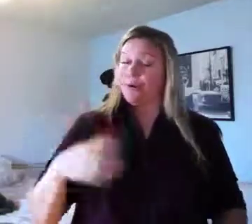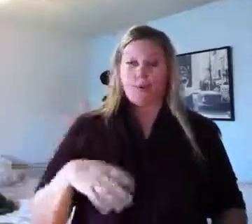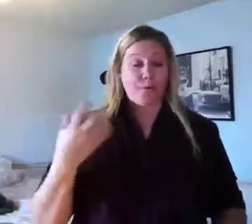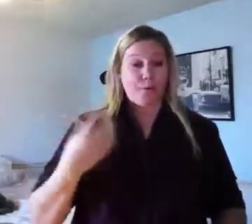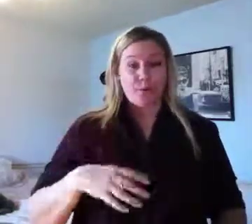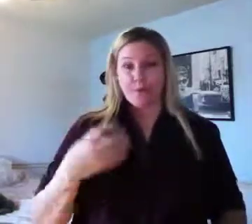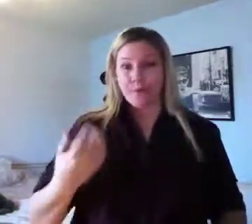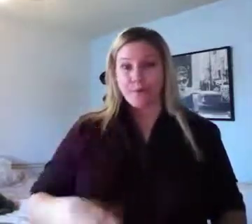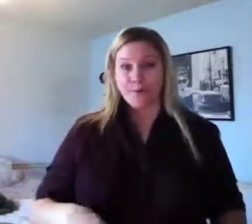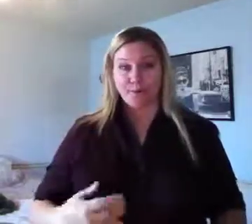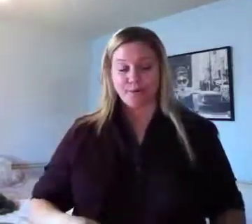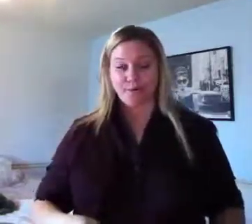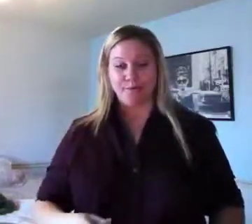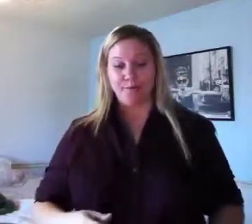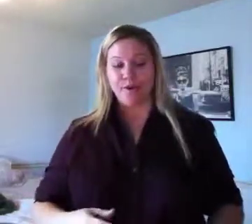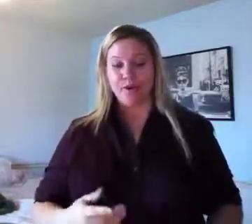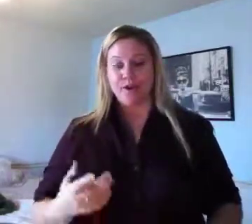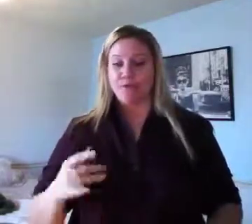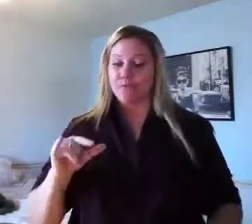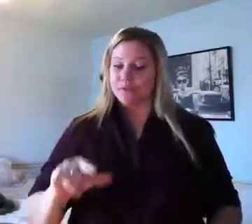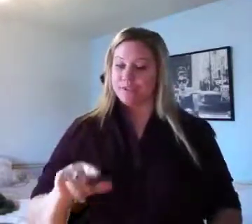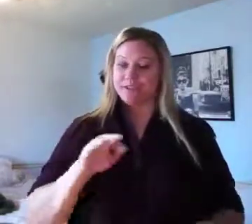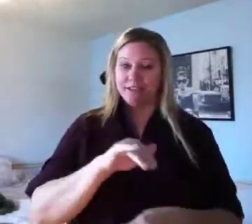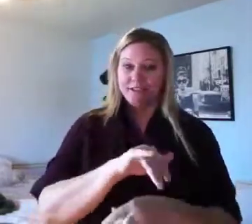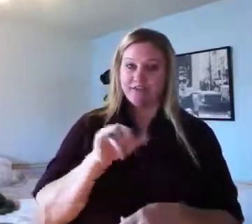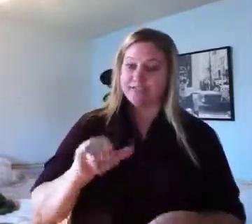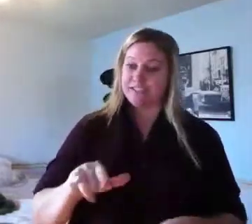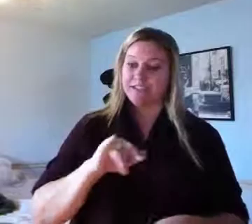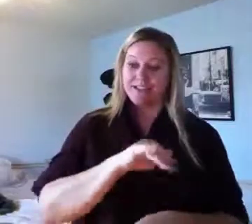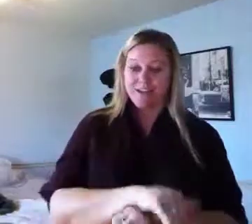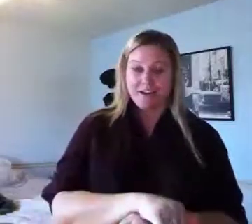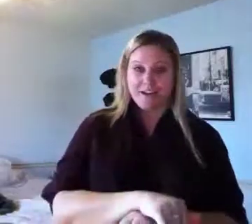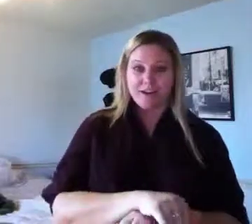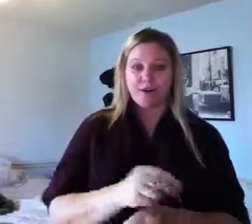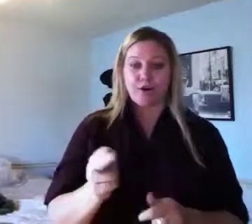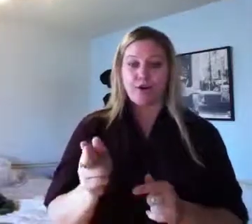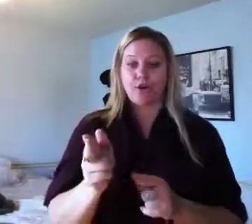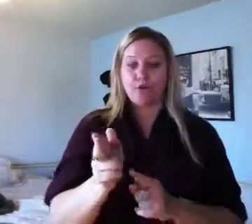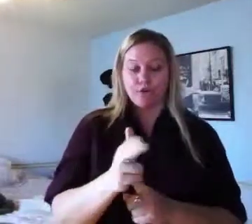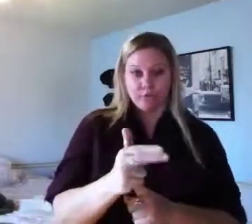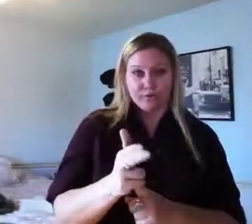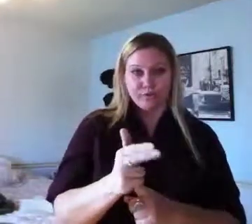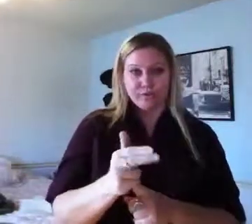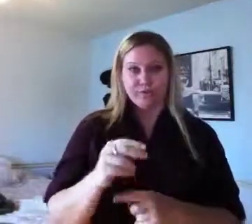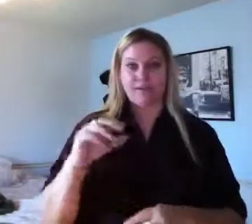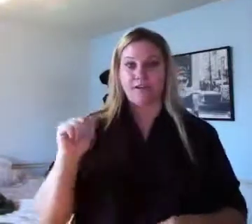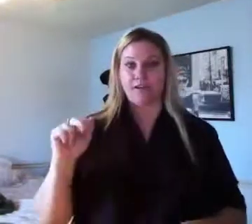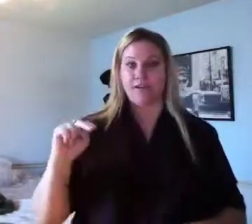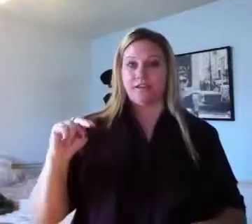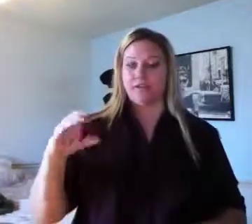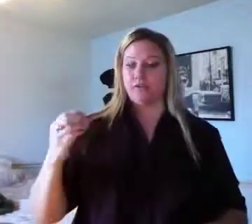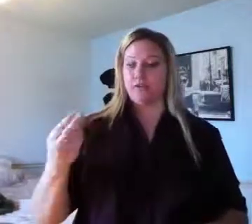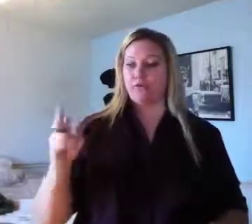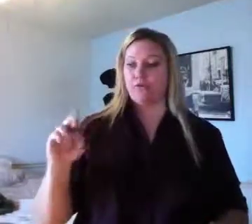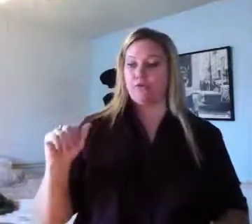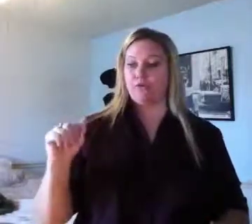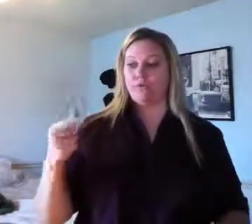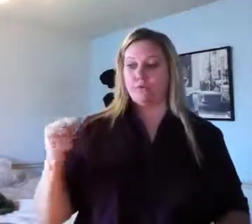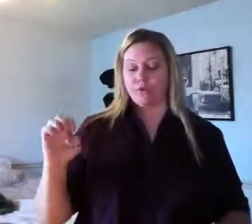spent the night in an airport in Anchorage, in a hotel in Anchorage that evening. And my husband and I, like I said, thought we